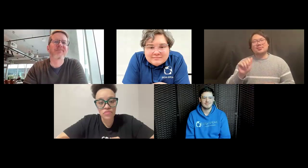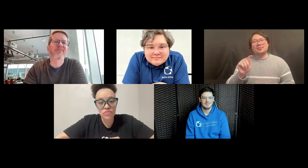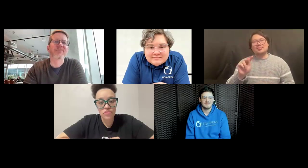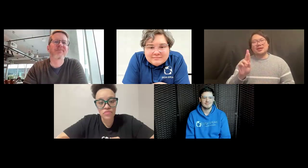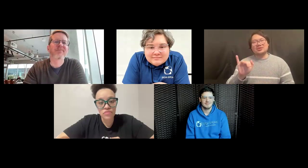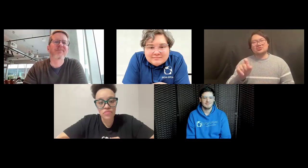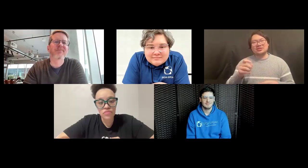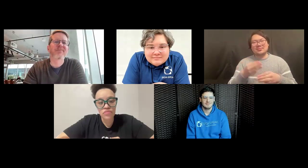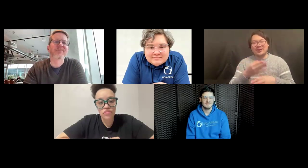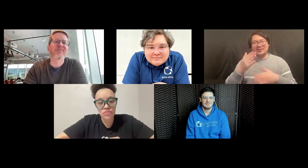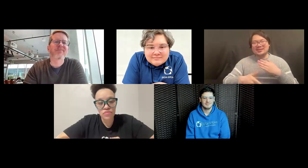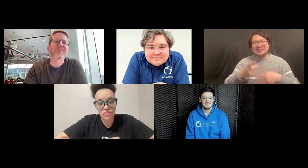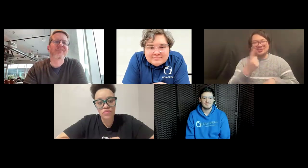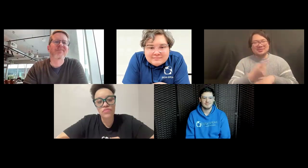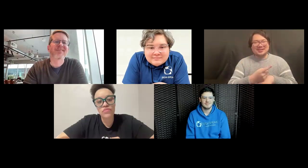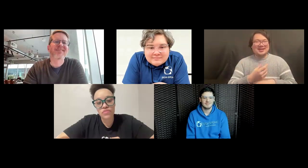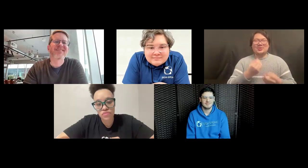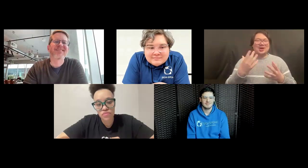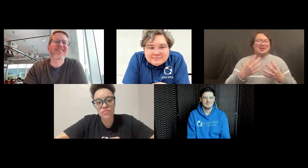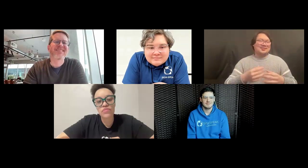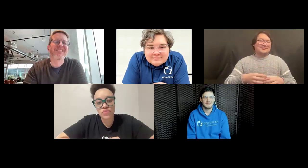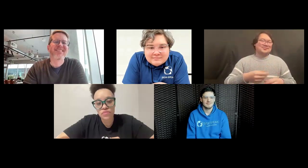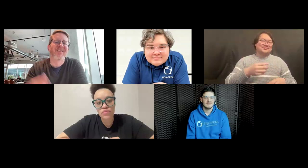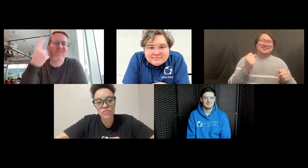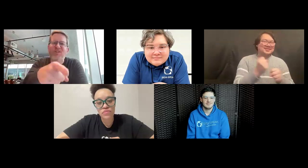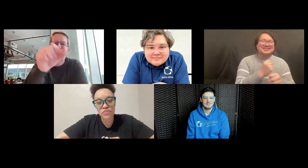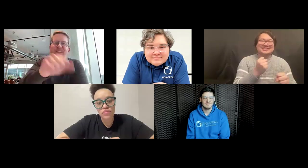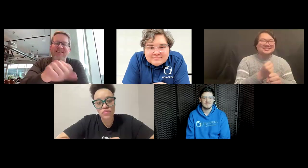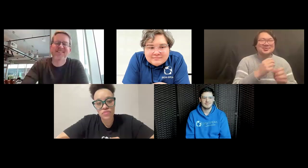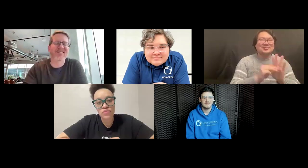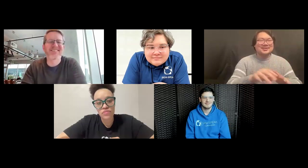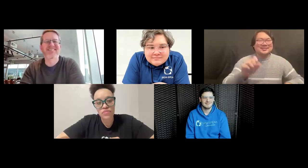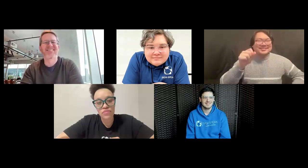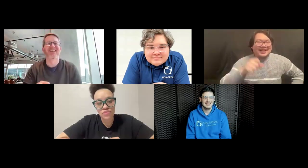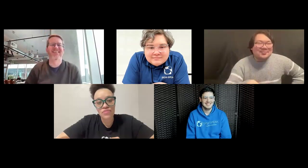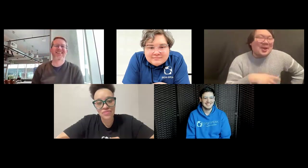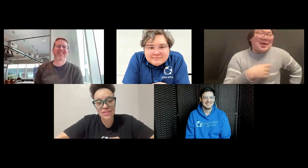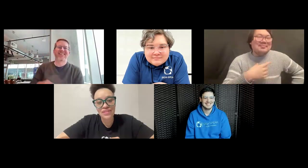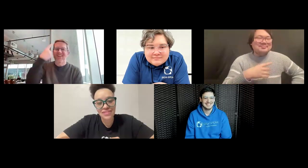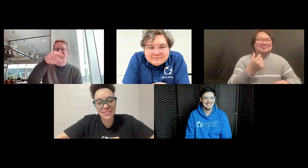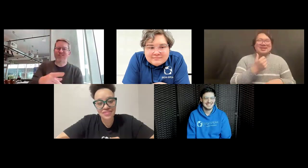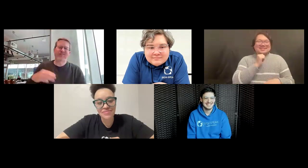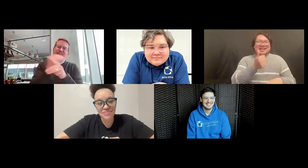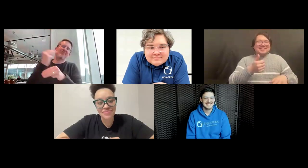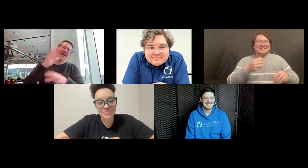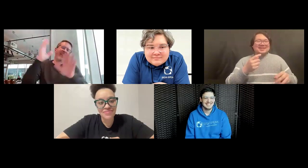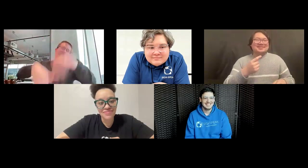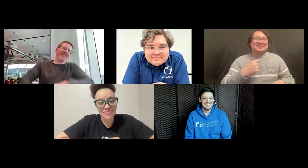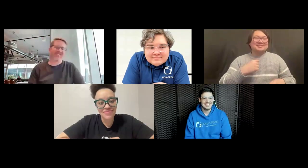just math and mathematics at the end of the day. And, Yeah, statistics. agreed. Yeah,